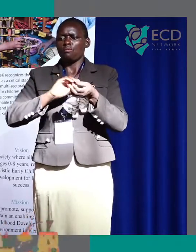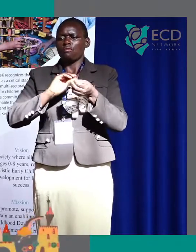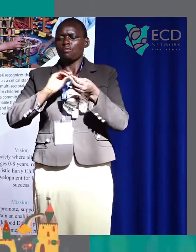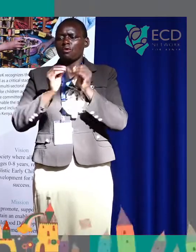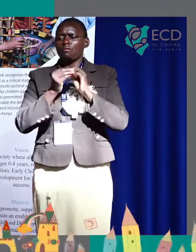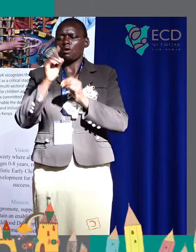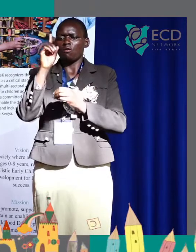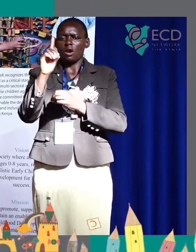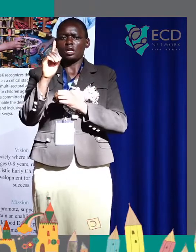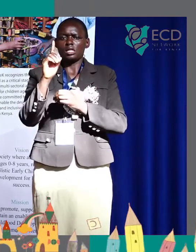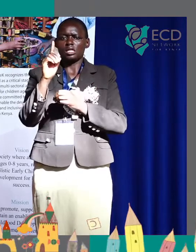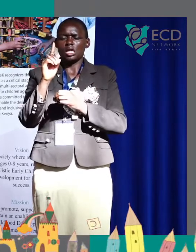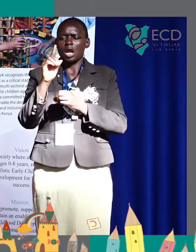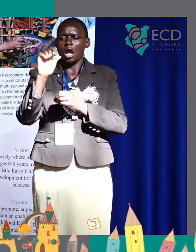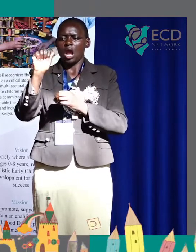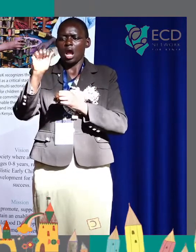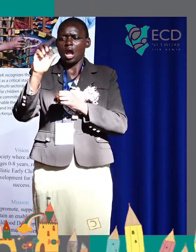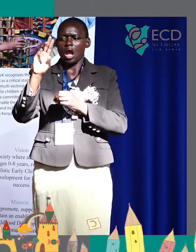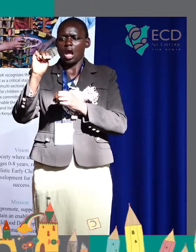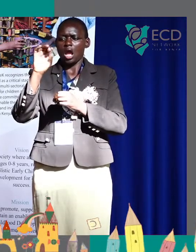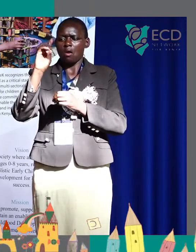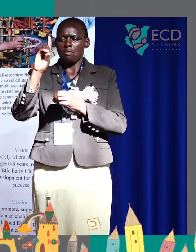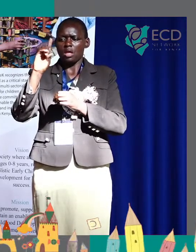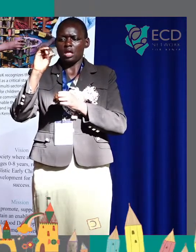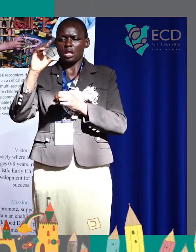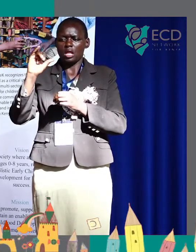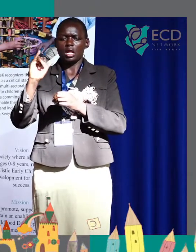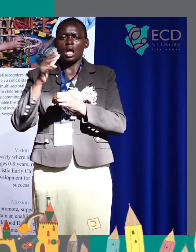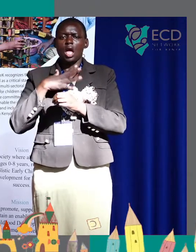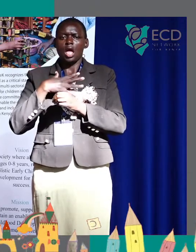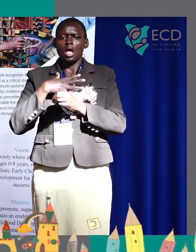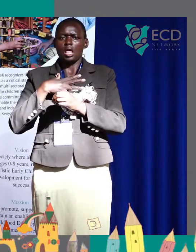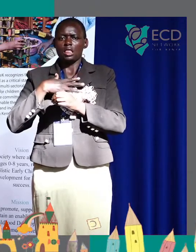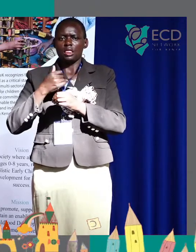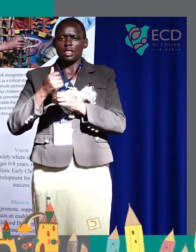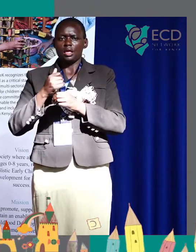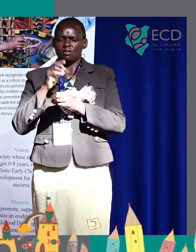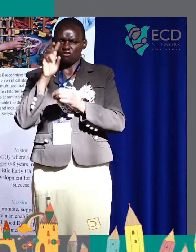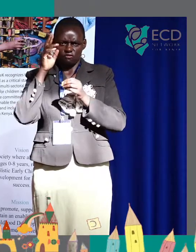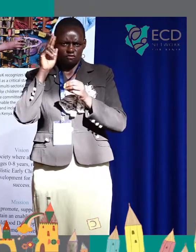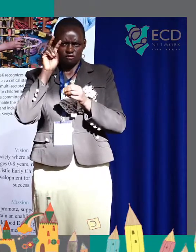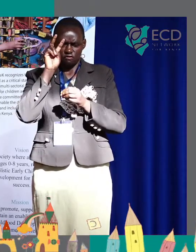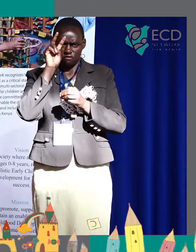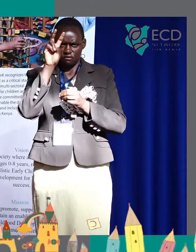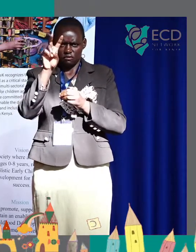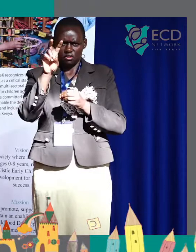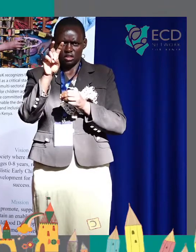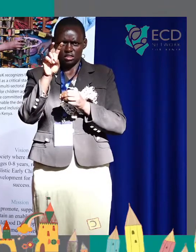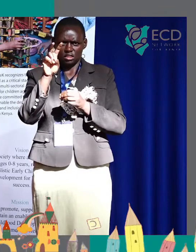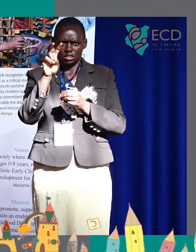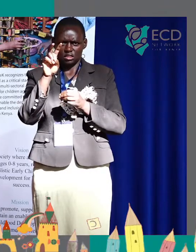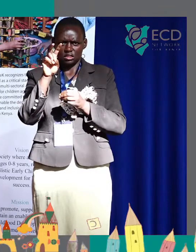Anil Hamis. And this will be one that will be focusing on